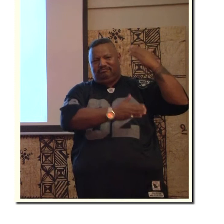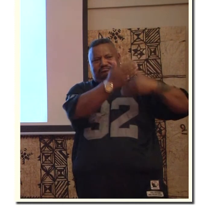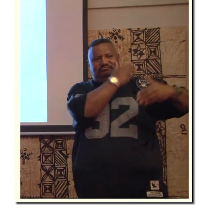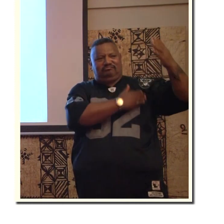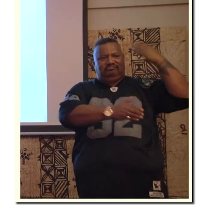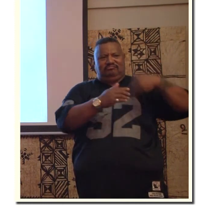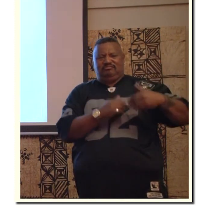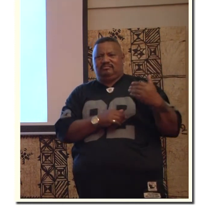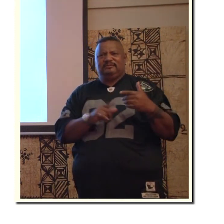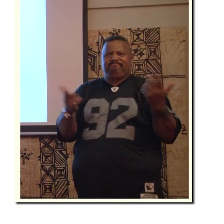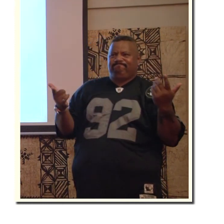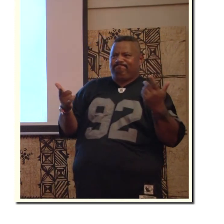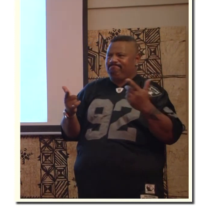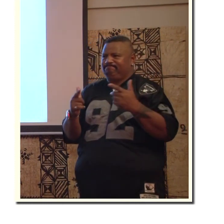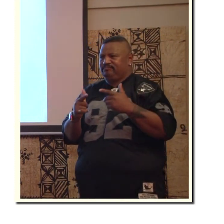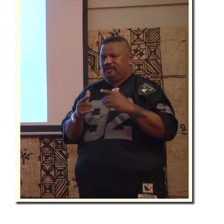History.